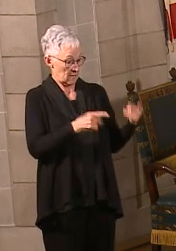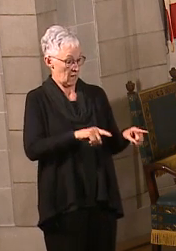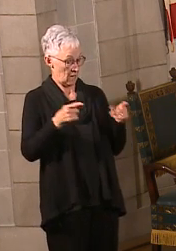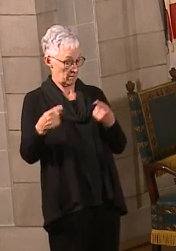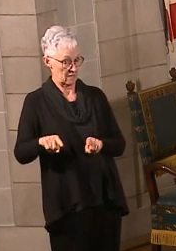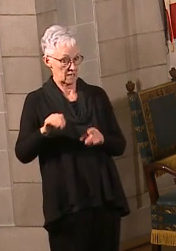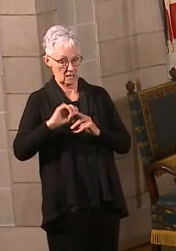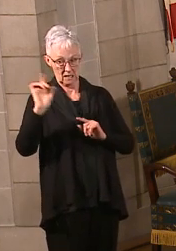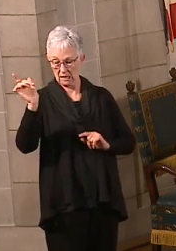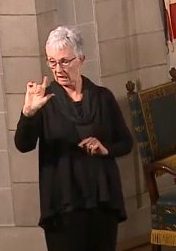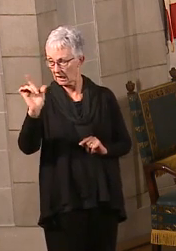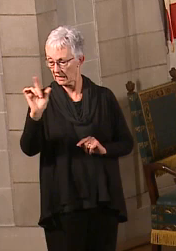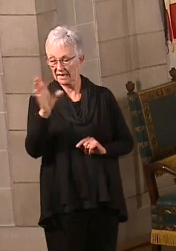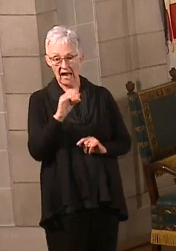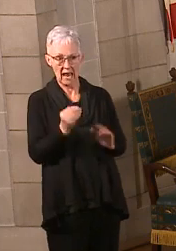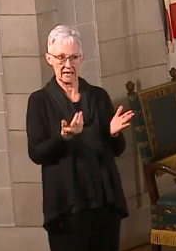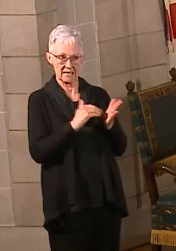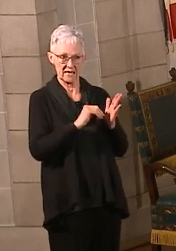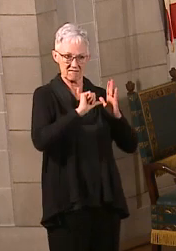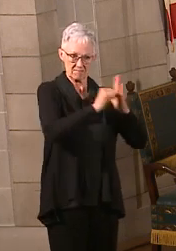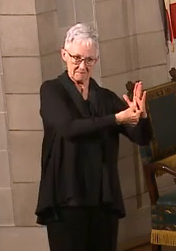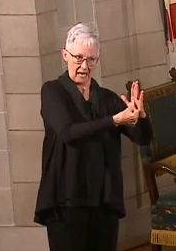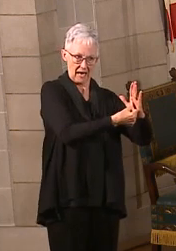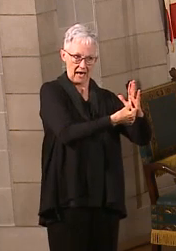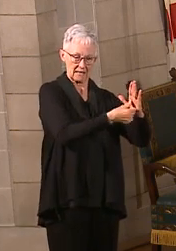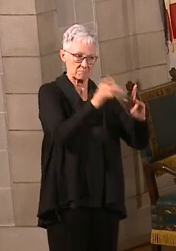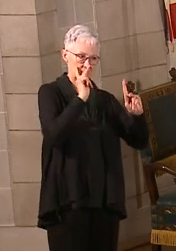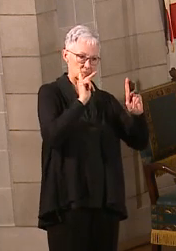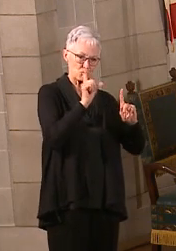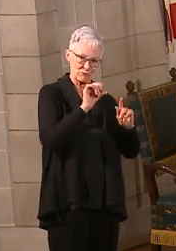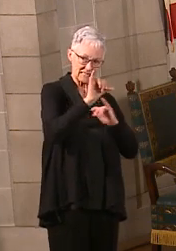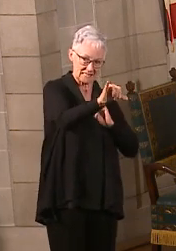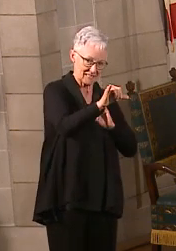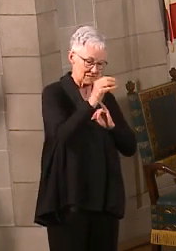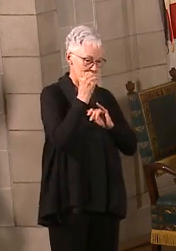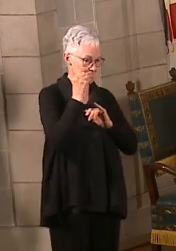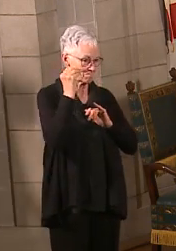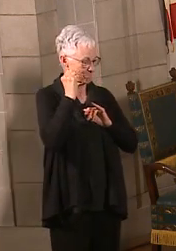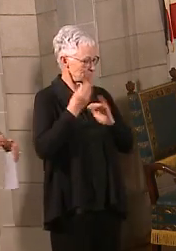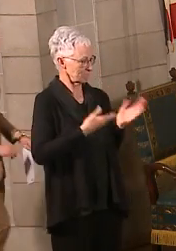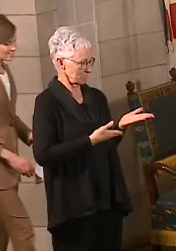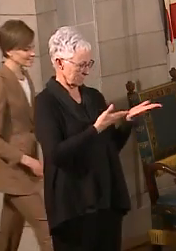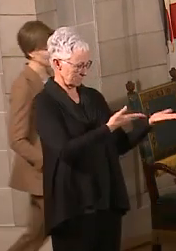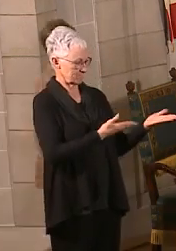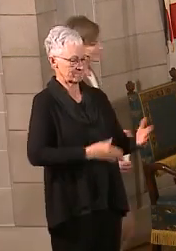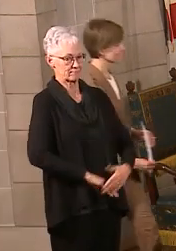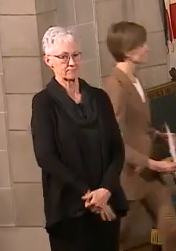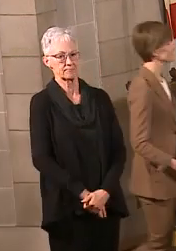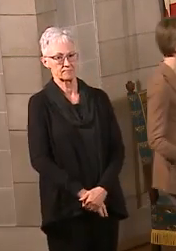home message, right? Right, all right, good deal. So please, Mayor, will you please come up and say a few words?